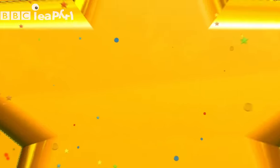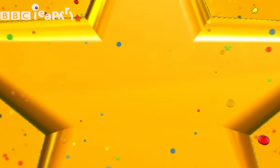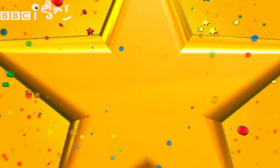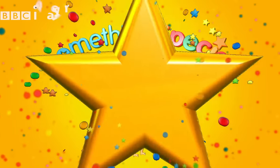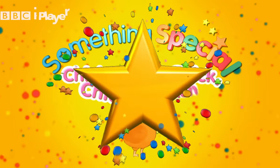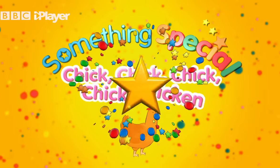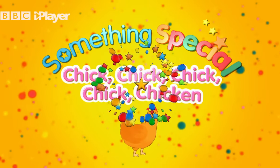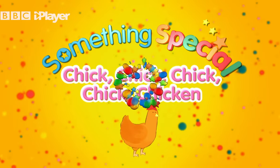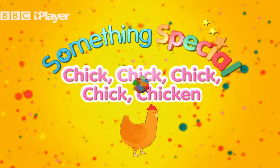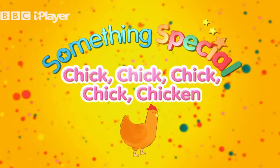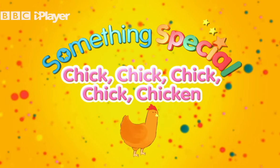Chick, chick, chick, chick, chicken.